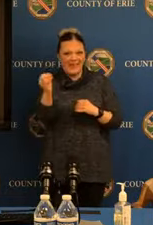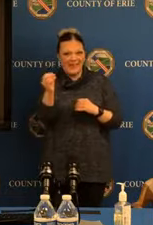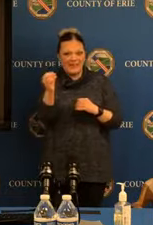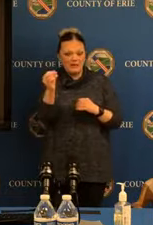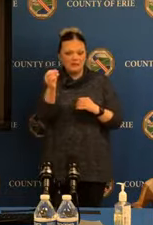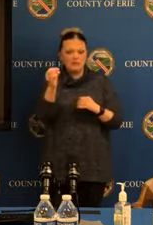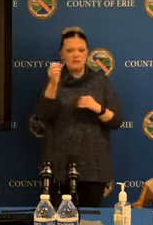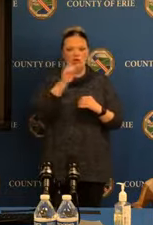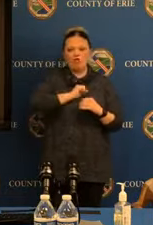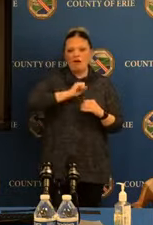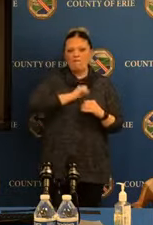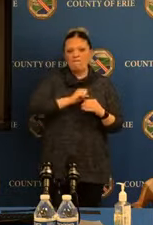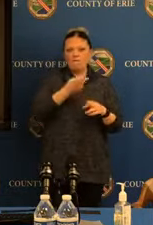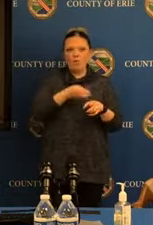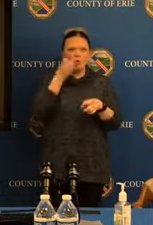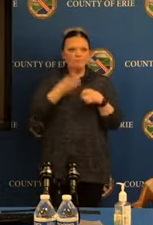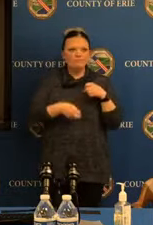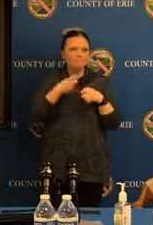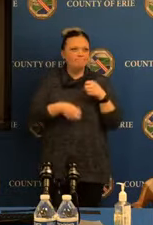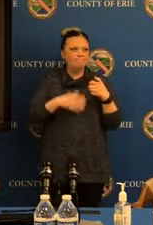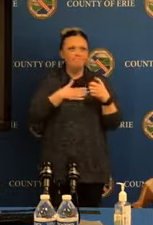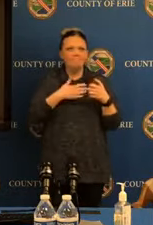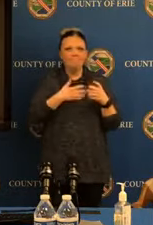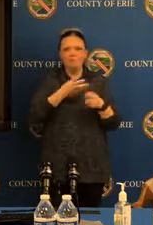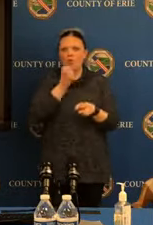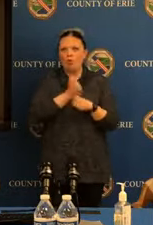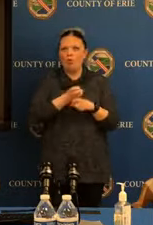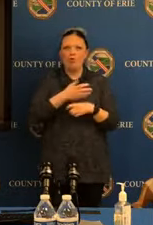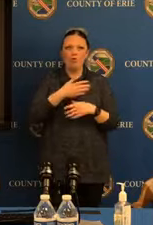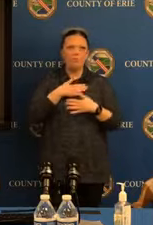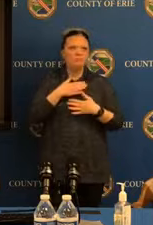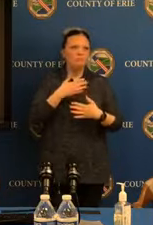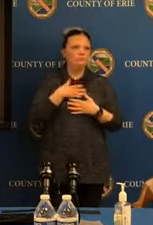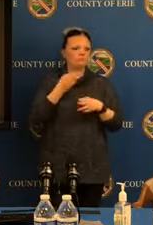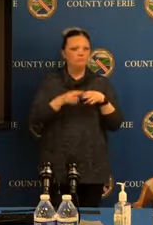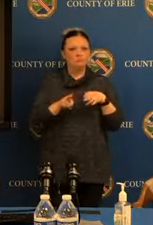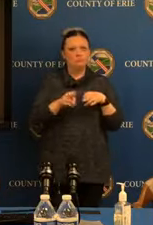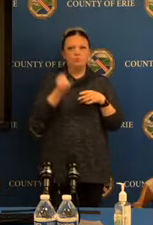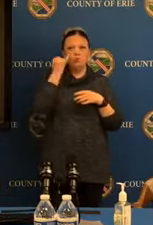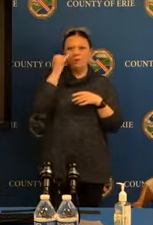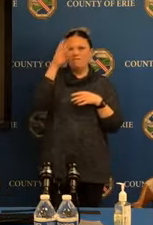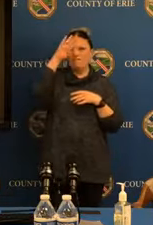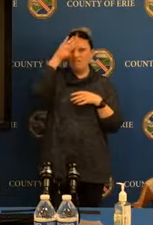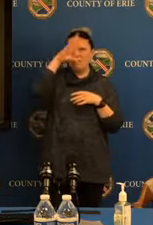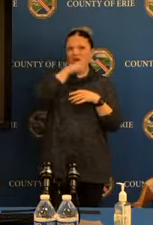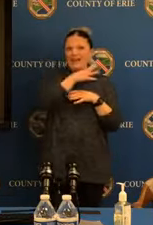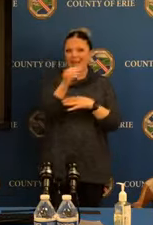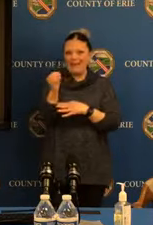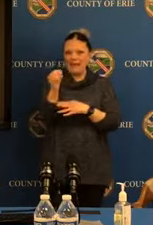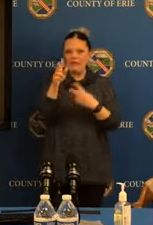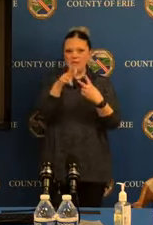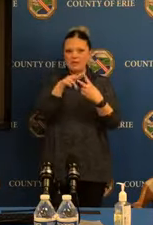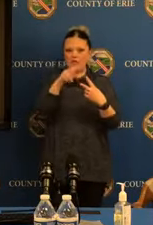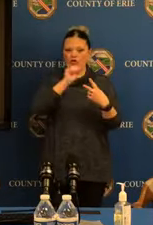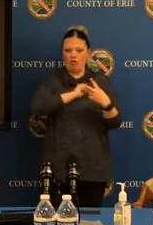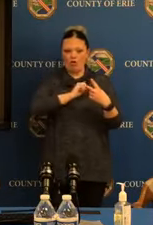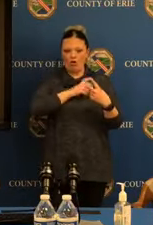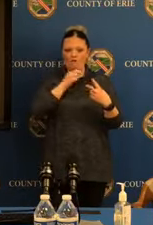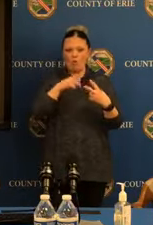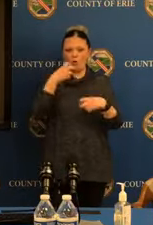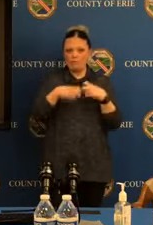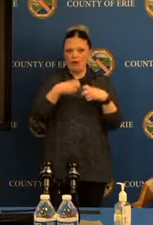or shortness of breath, like difficulty breathing. So if you have a fever and either a cough or